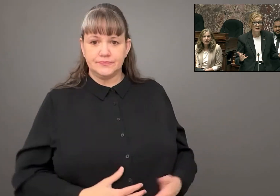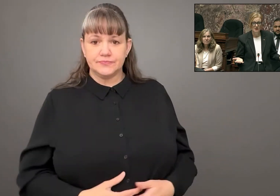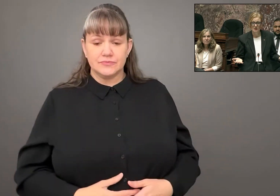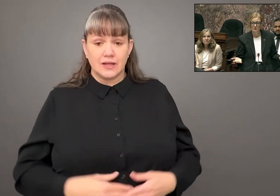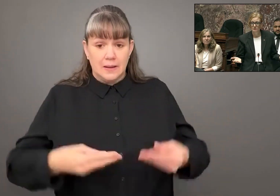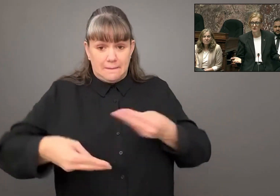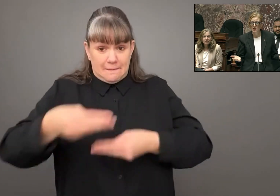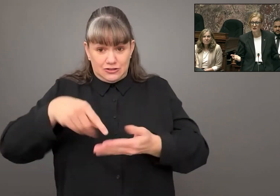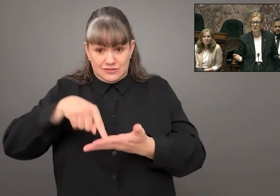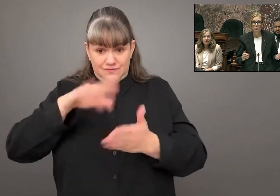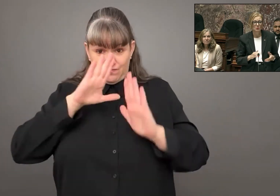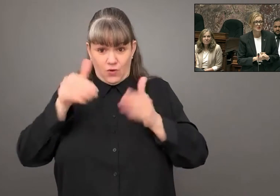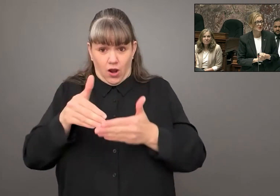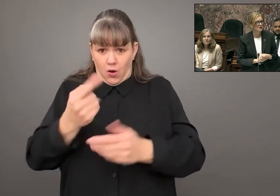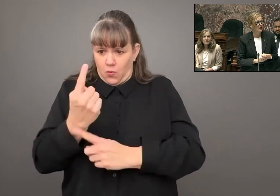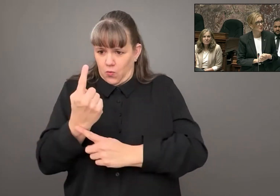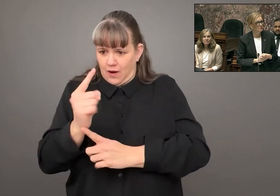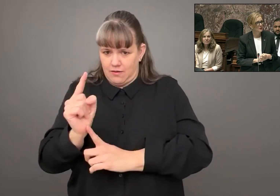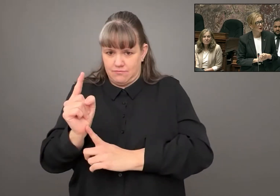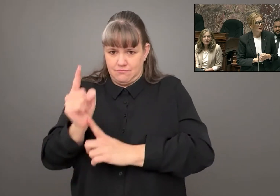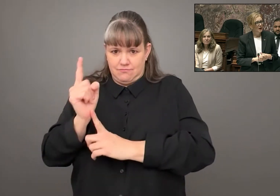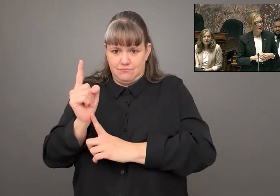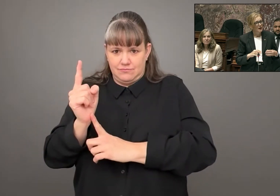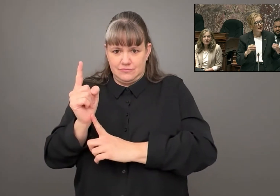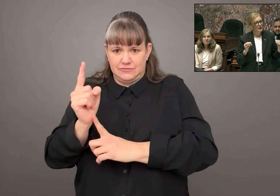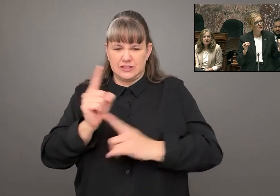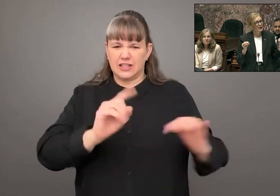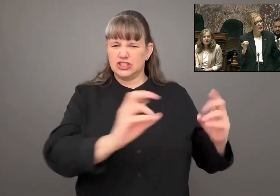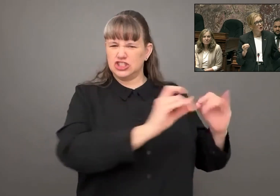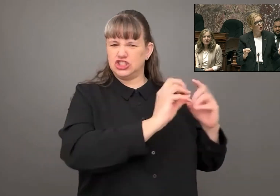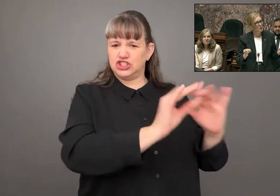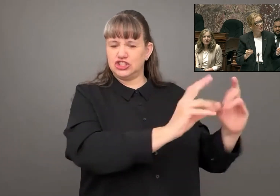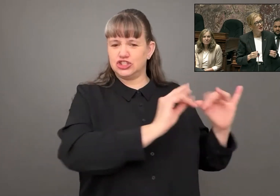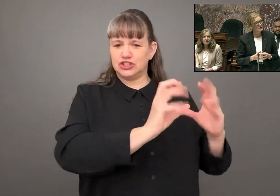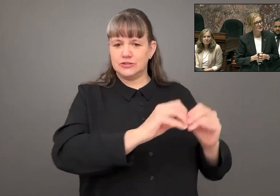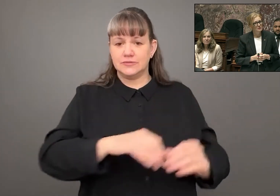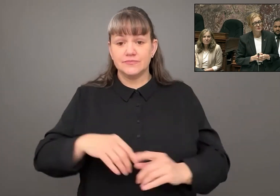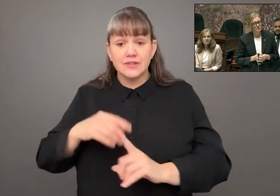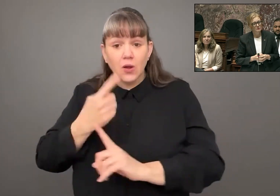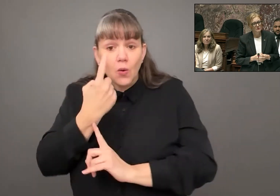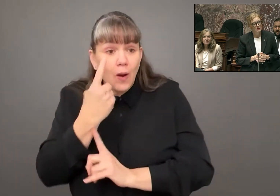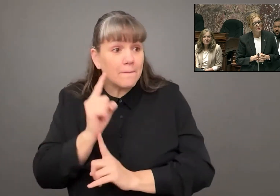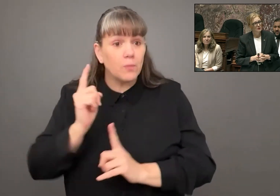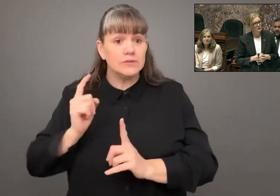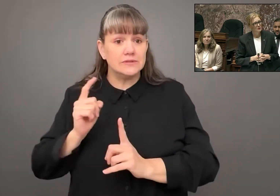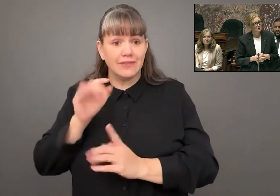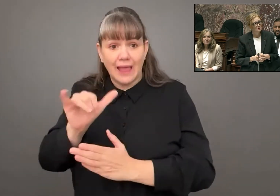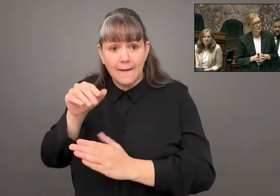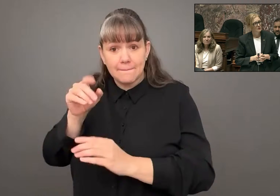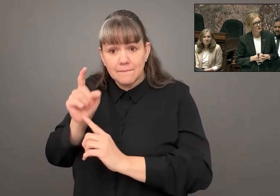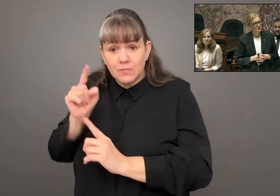It is. It's a moment in time. It incorporates,